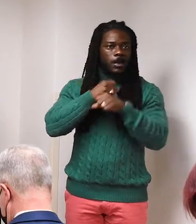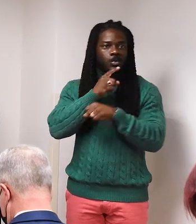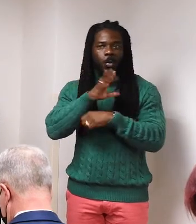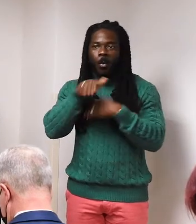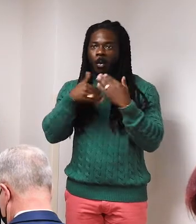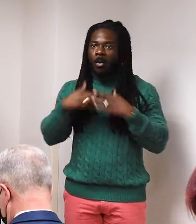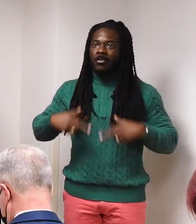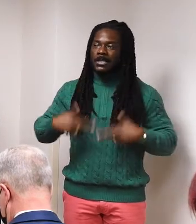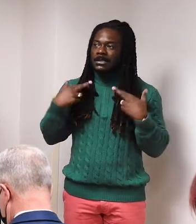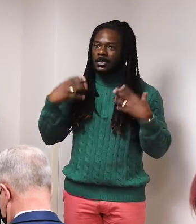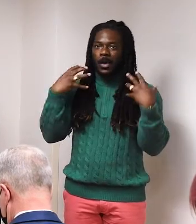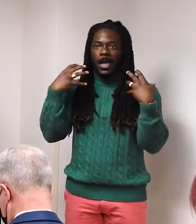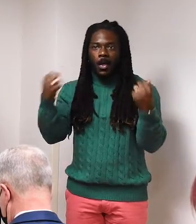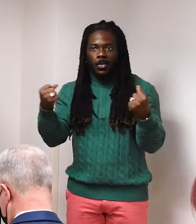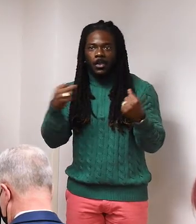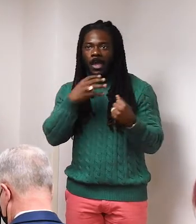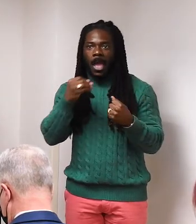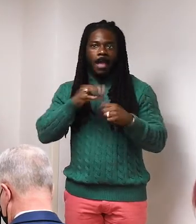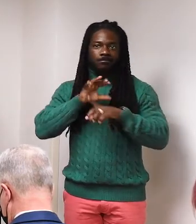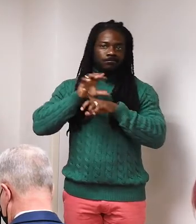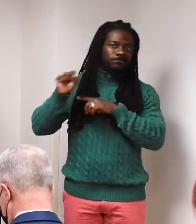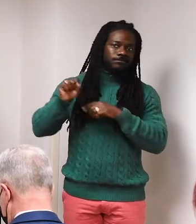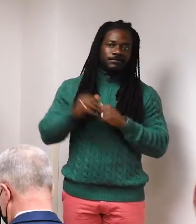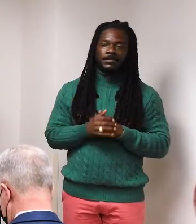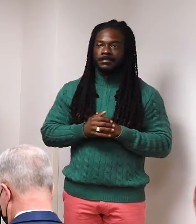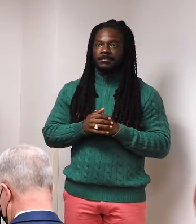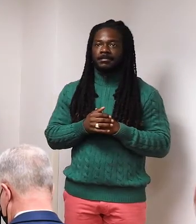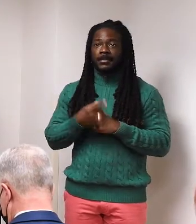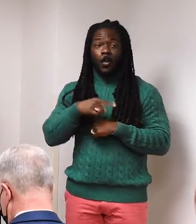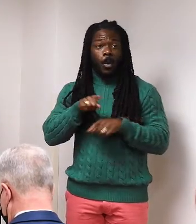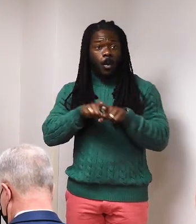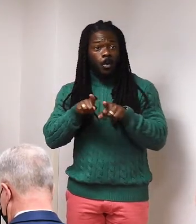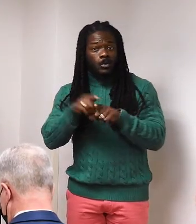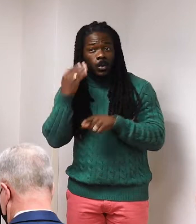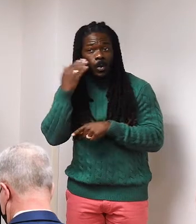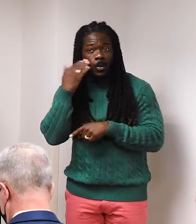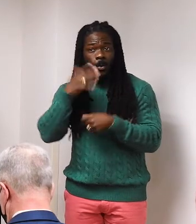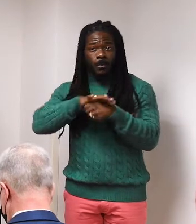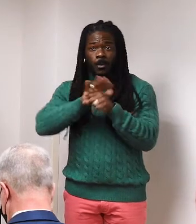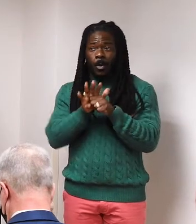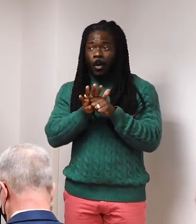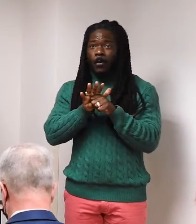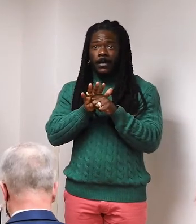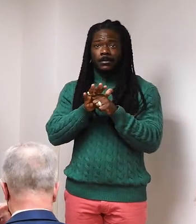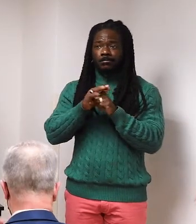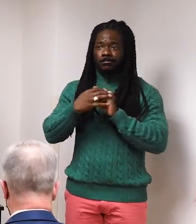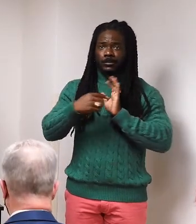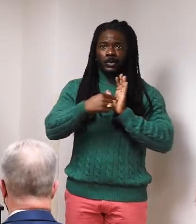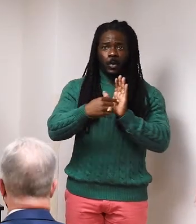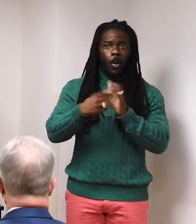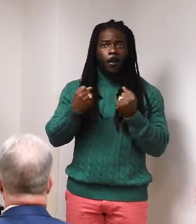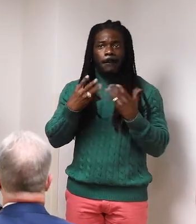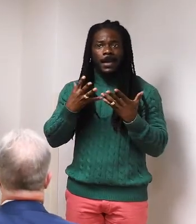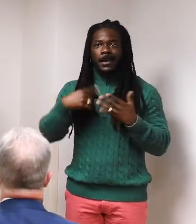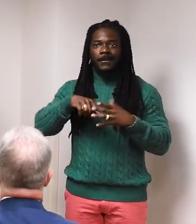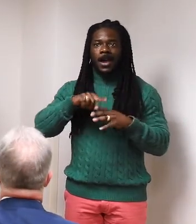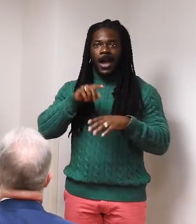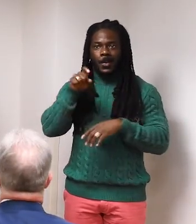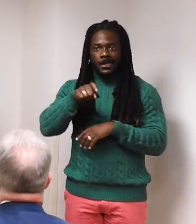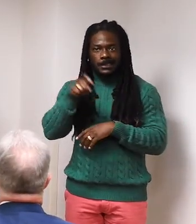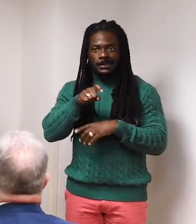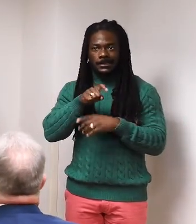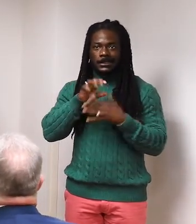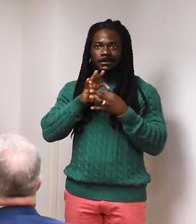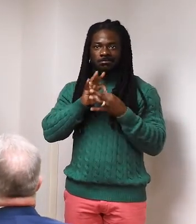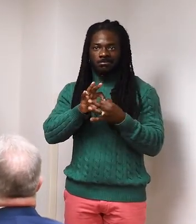residents are healthy and thriving. We also know that the pandemic underscored several needs, specifically around